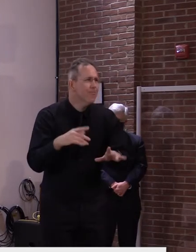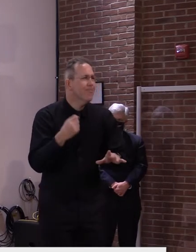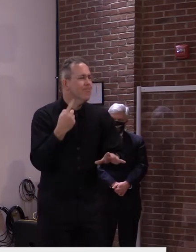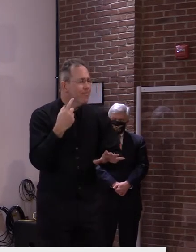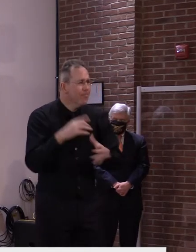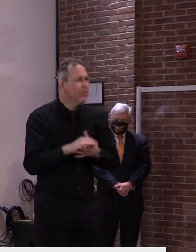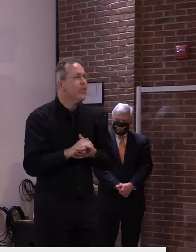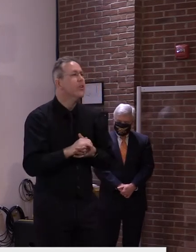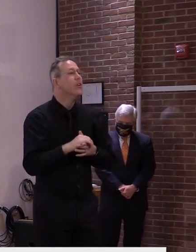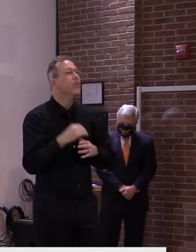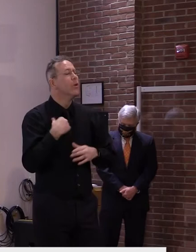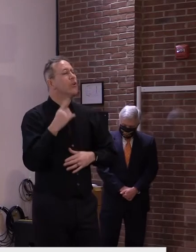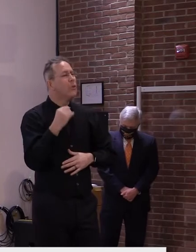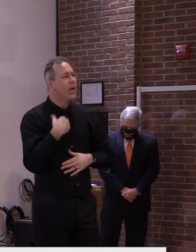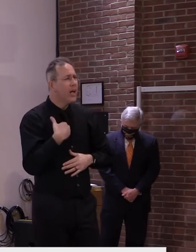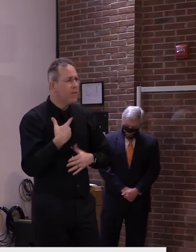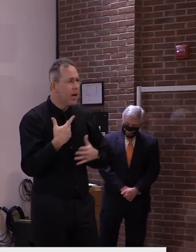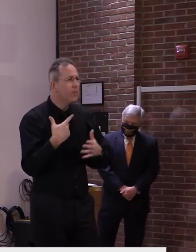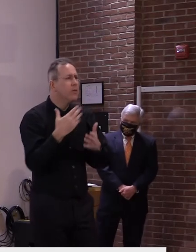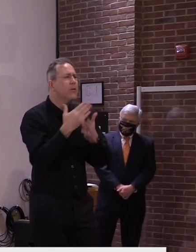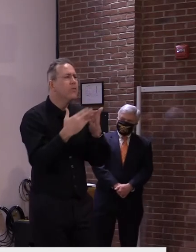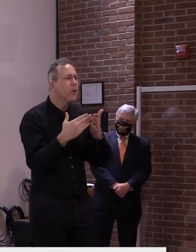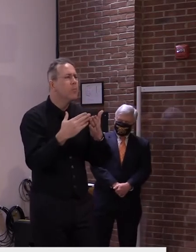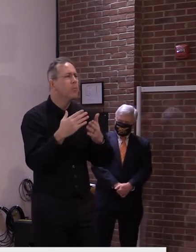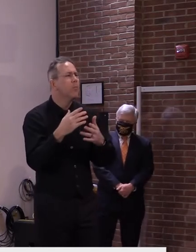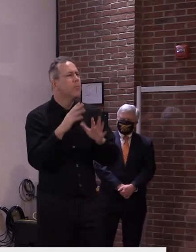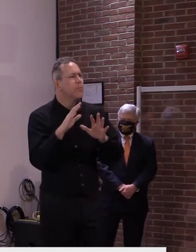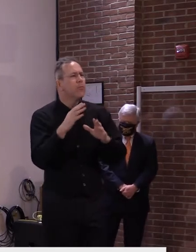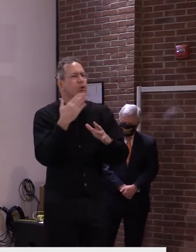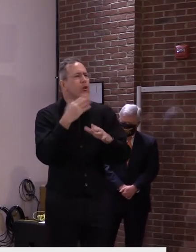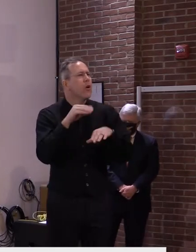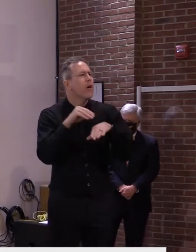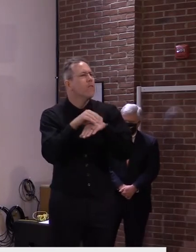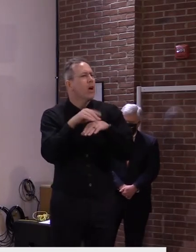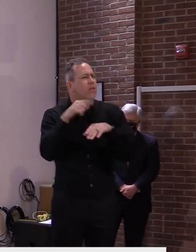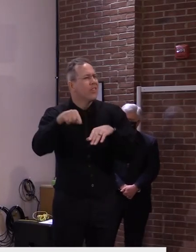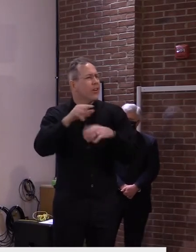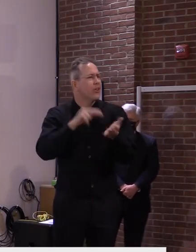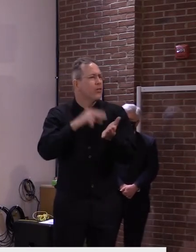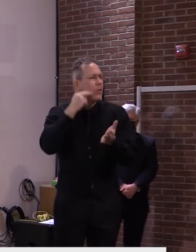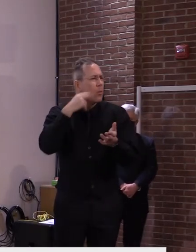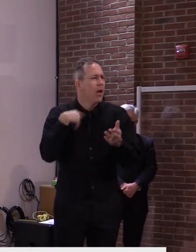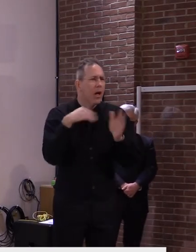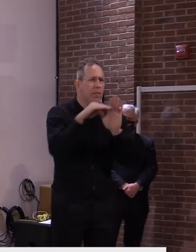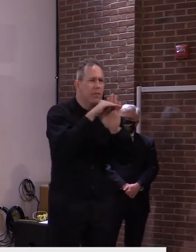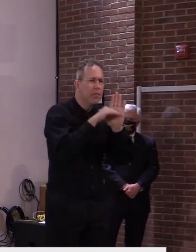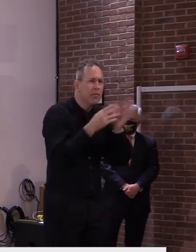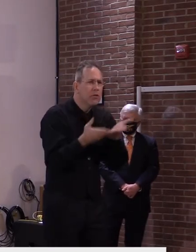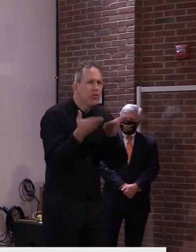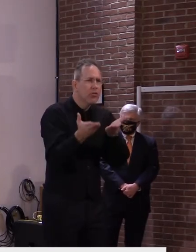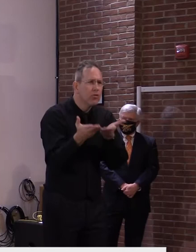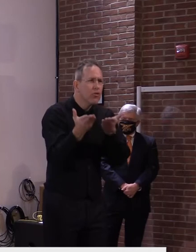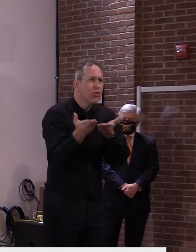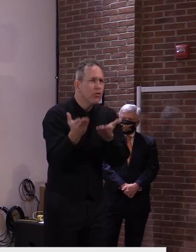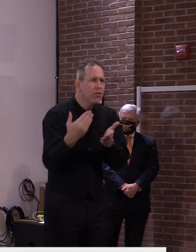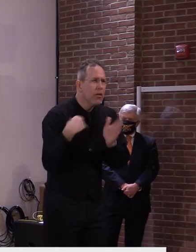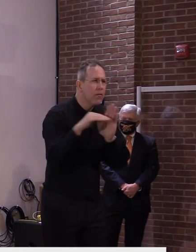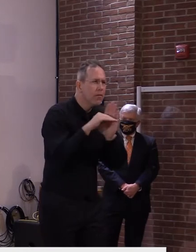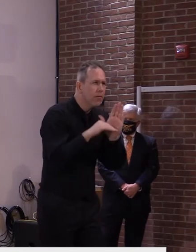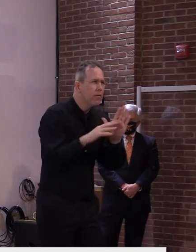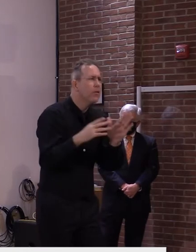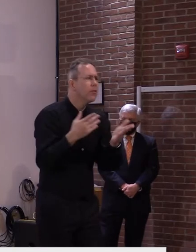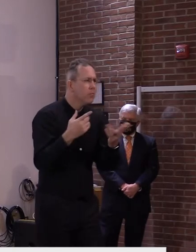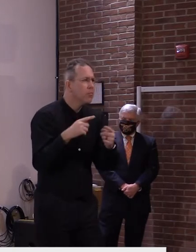guidelines in place. We actually haven't talked about them as pretty good in the past from CMS because we thought